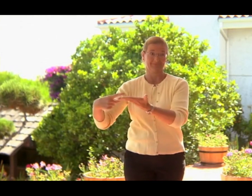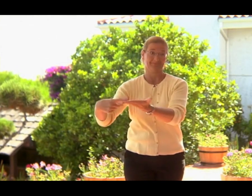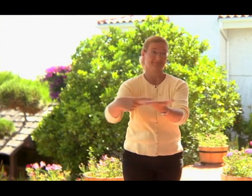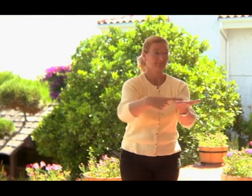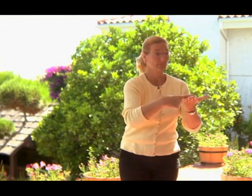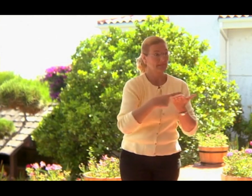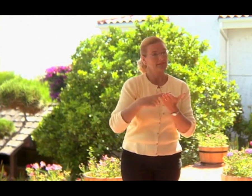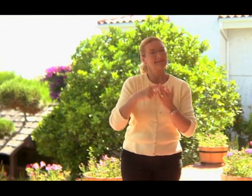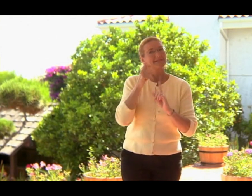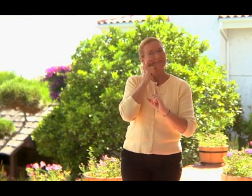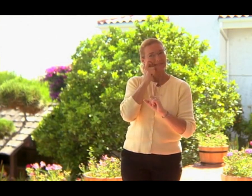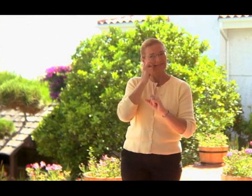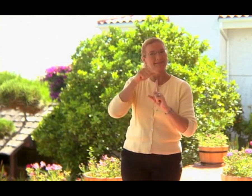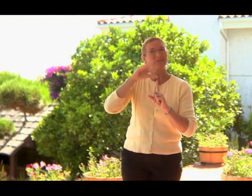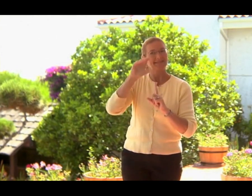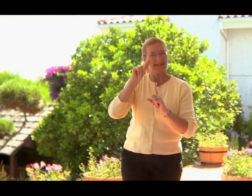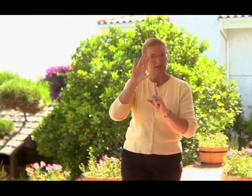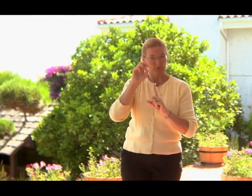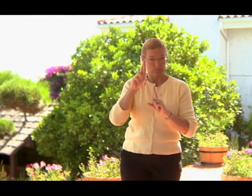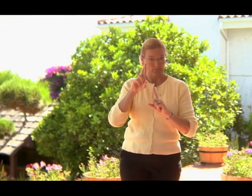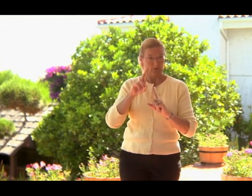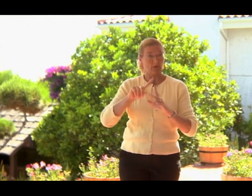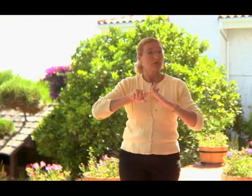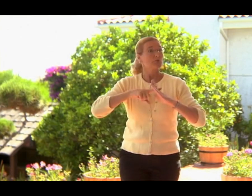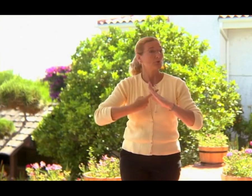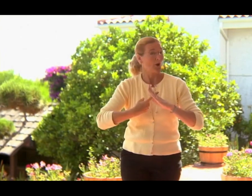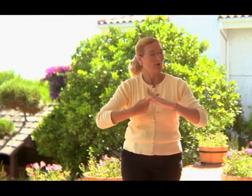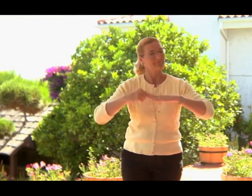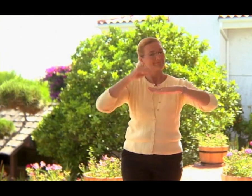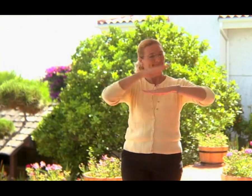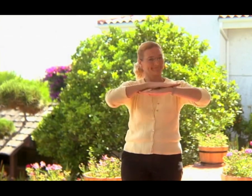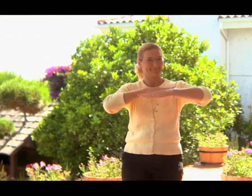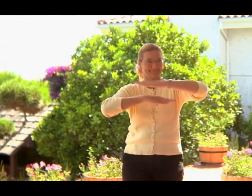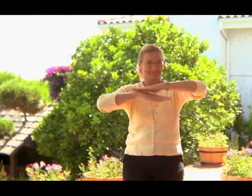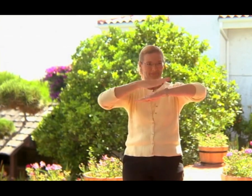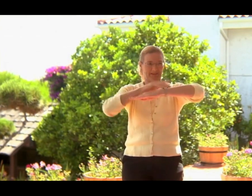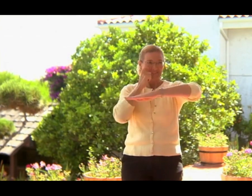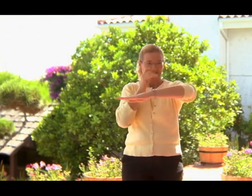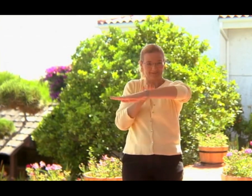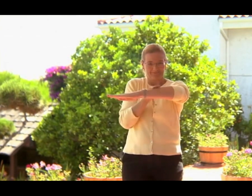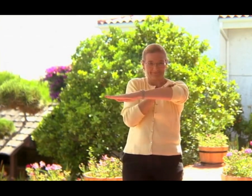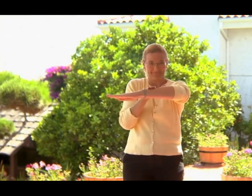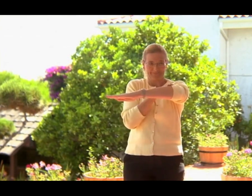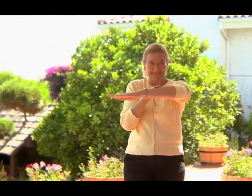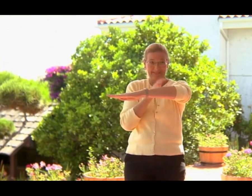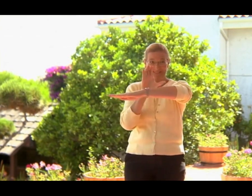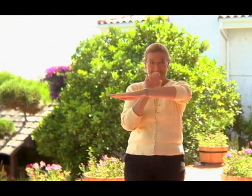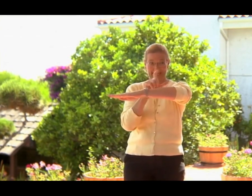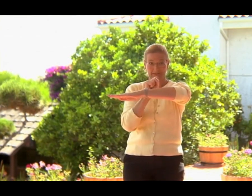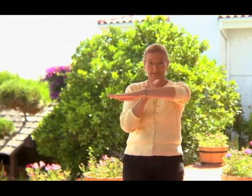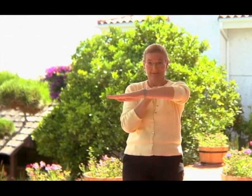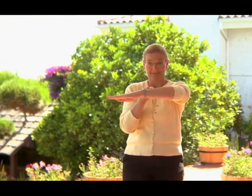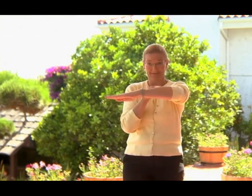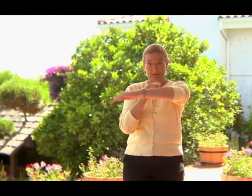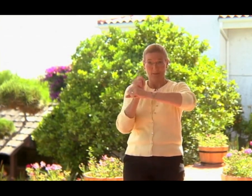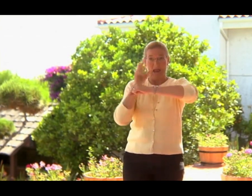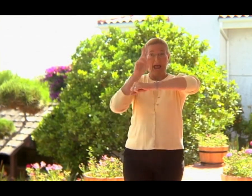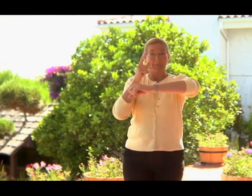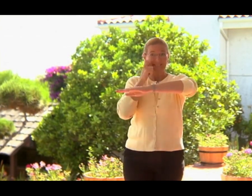In the case of today's topic, we're discussing skin cancer. The cancer cells start in the layers of cells that make up the skin